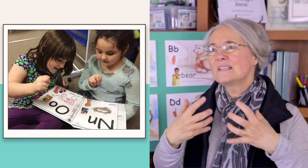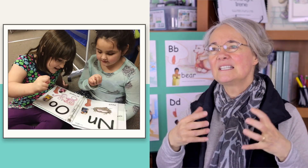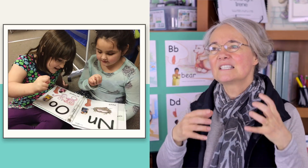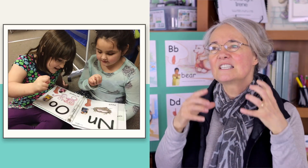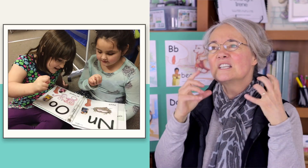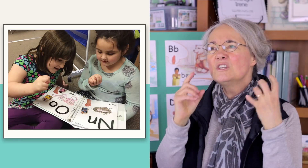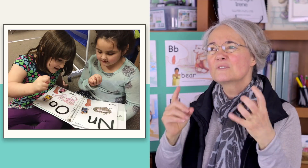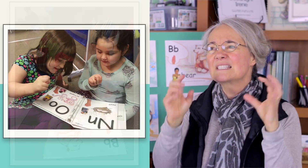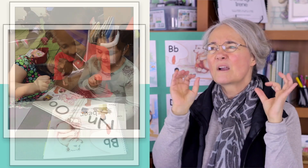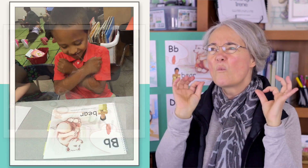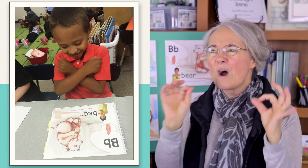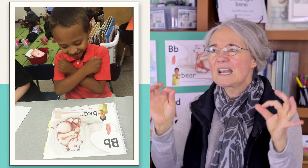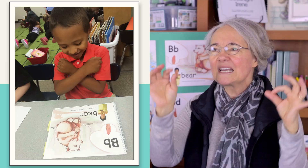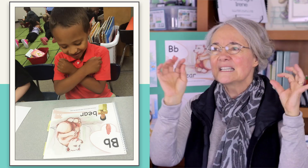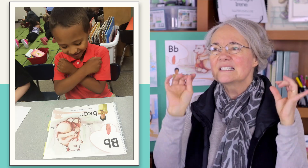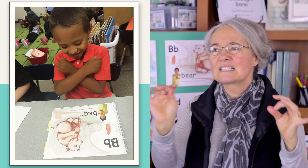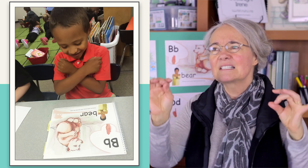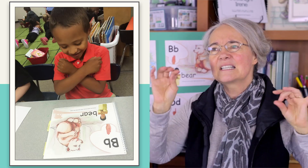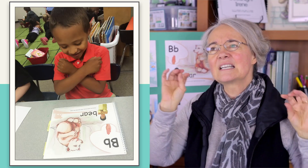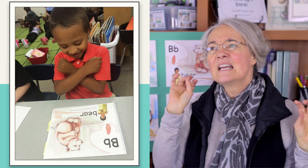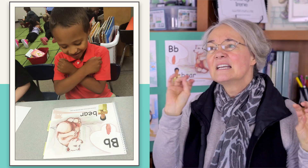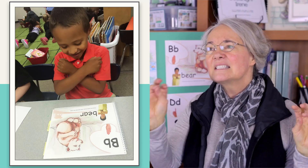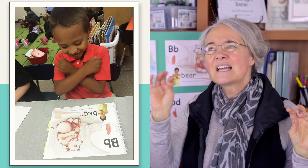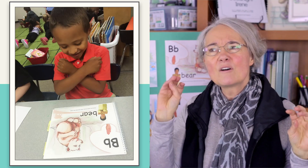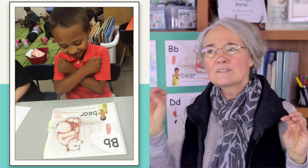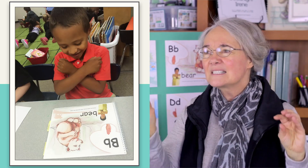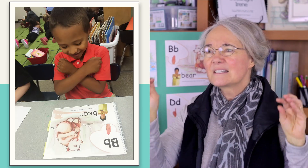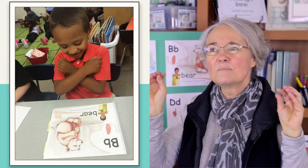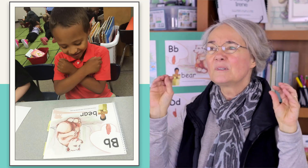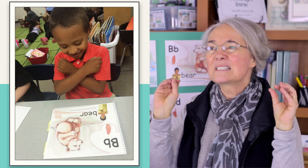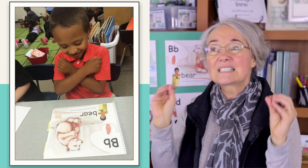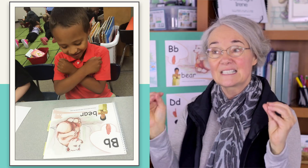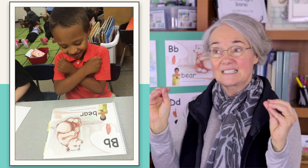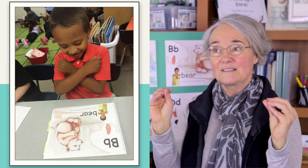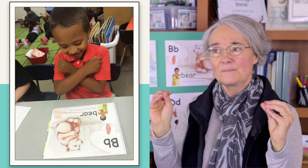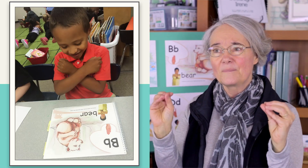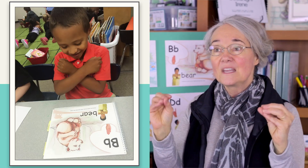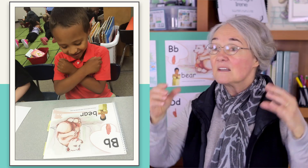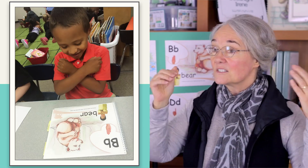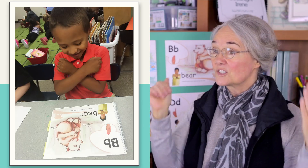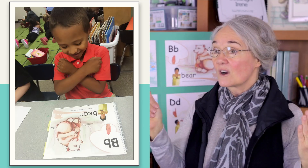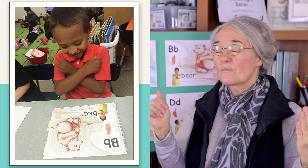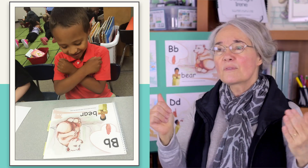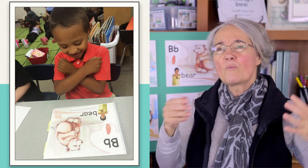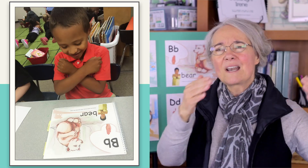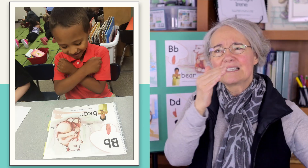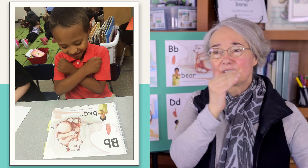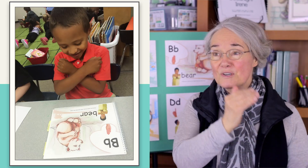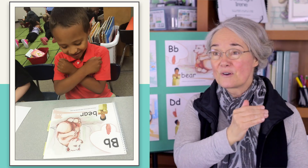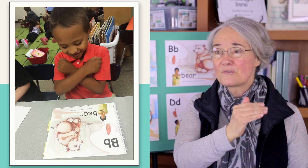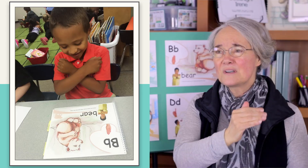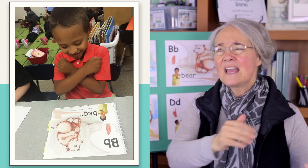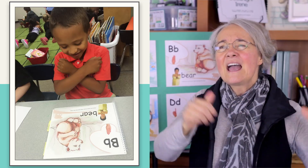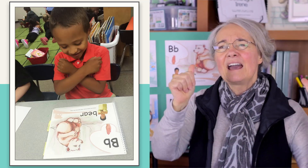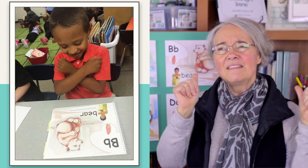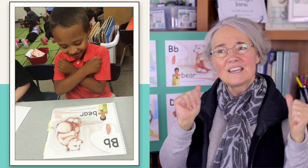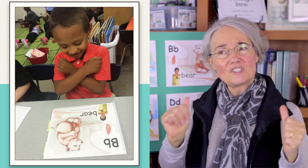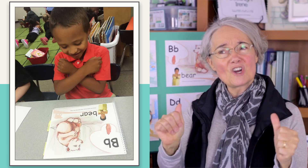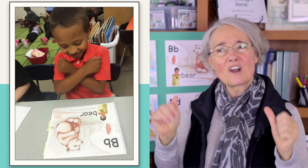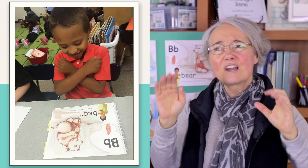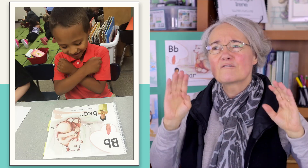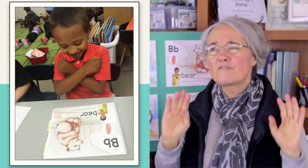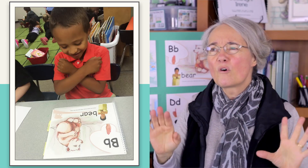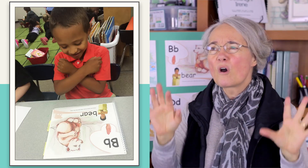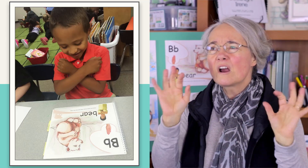Multisensory repetition using one consistent sound symbol system. Start with what is known and